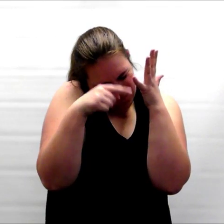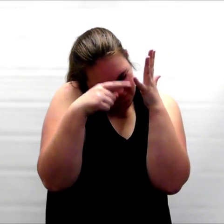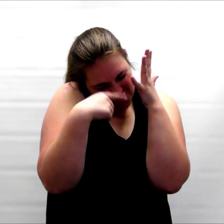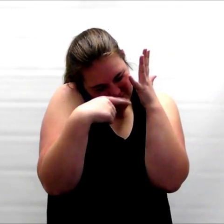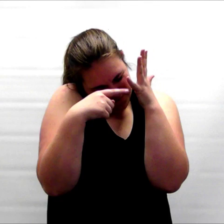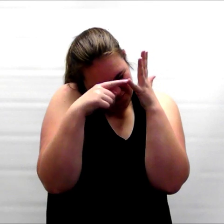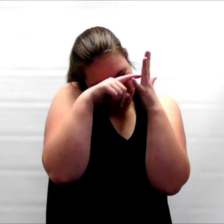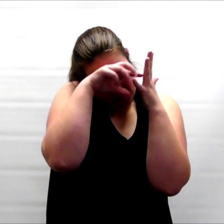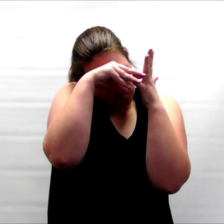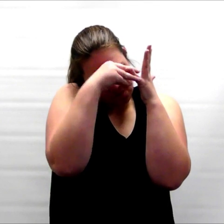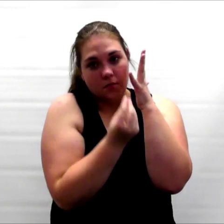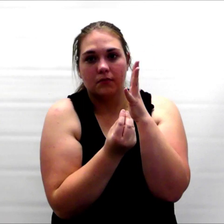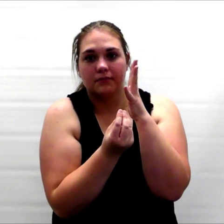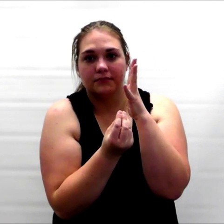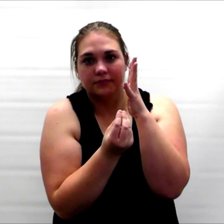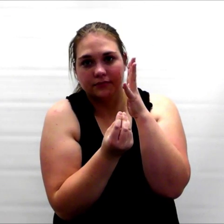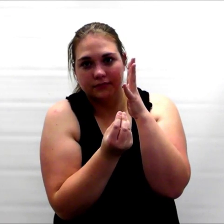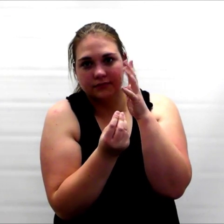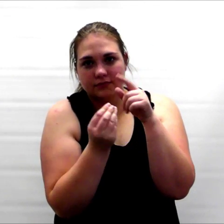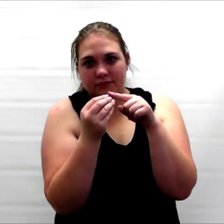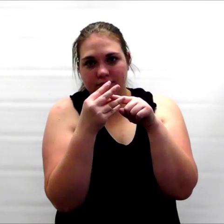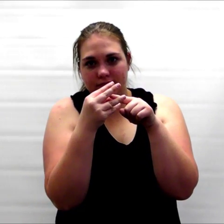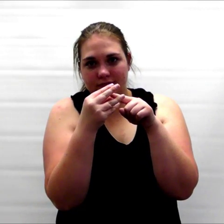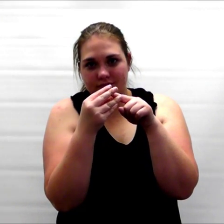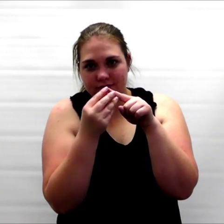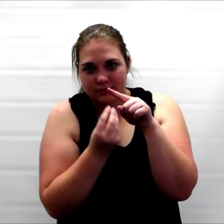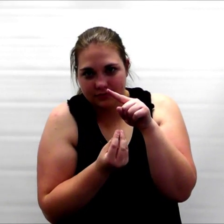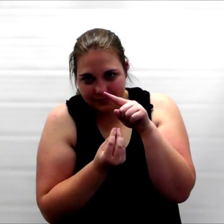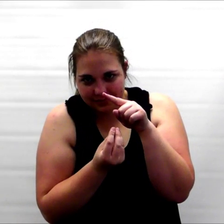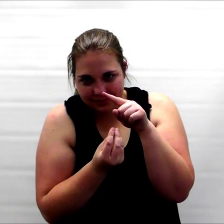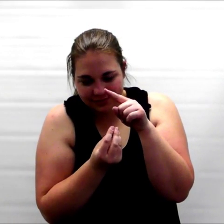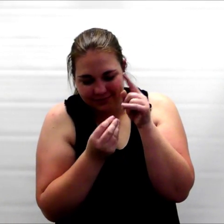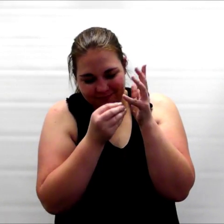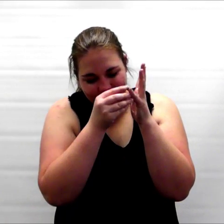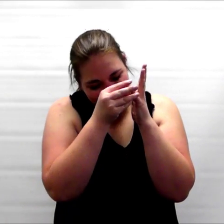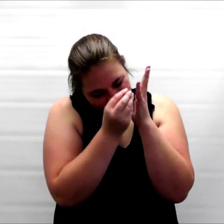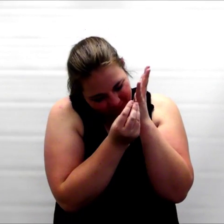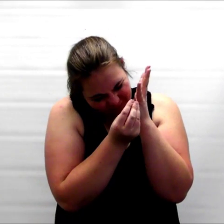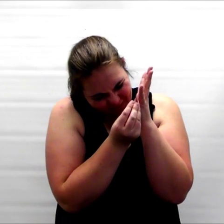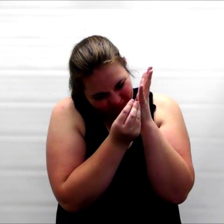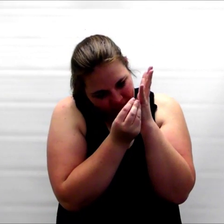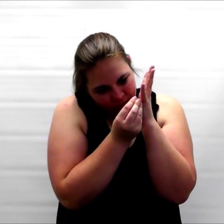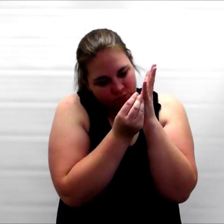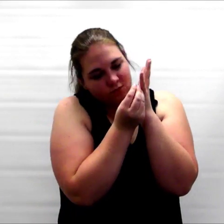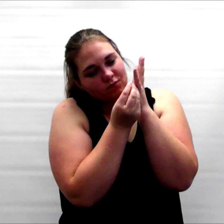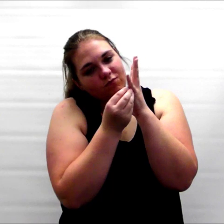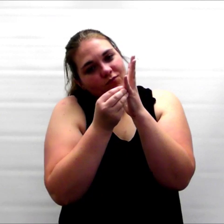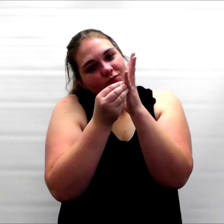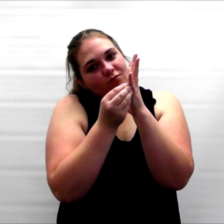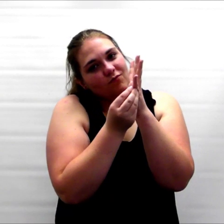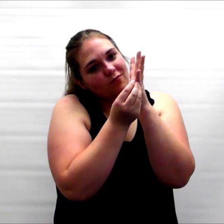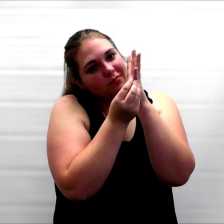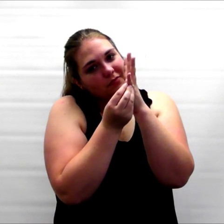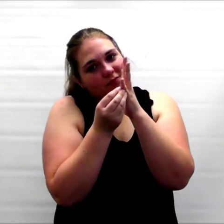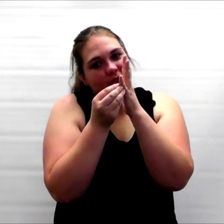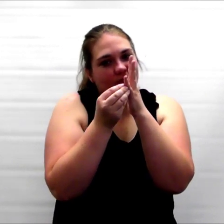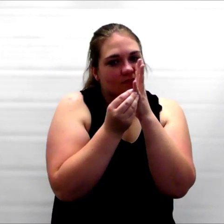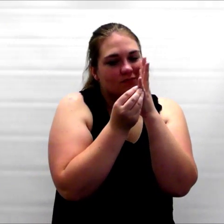himself around and forms himself a little cocoon. He's hanging there, and then